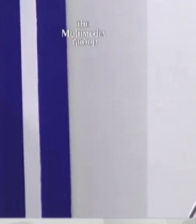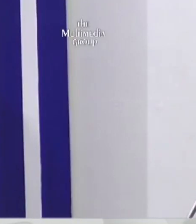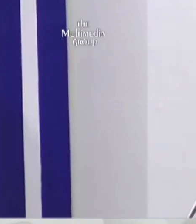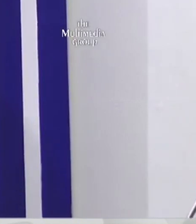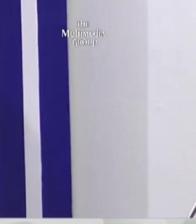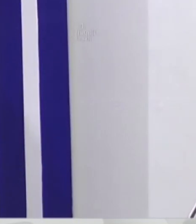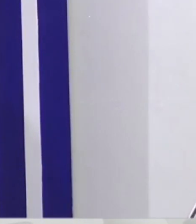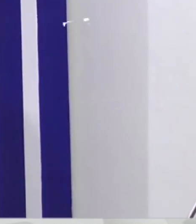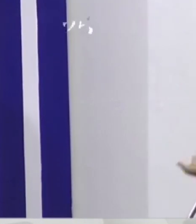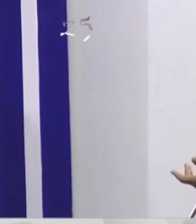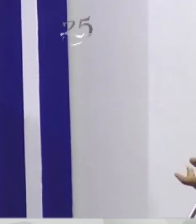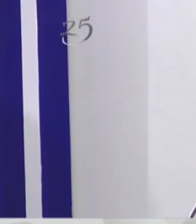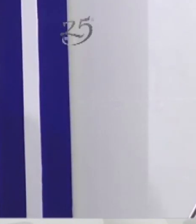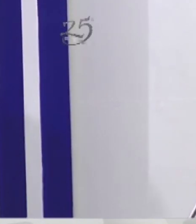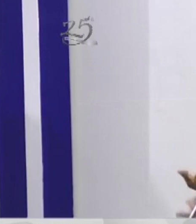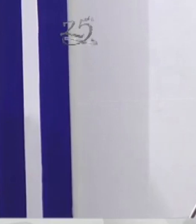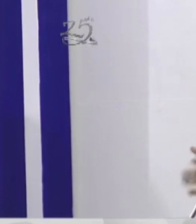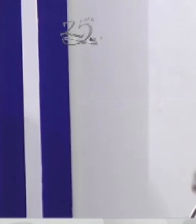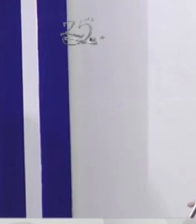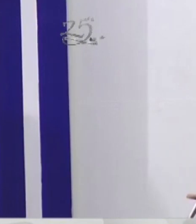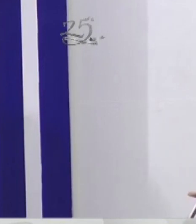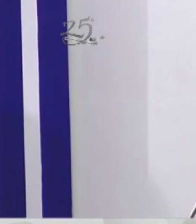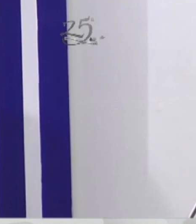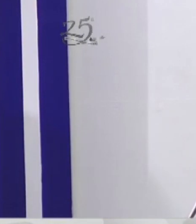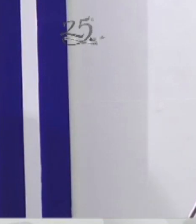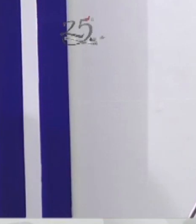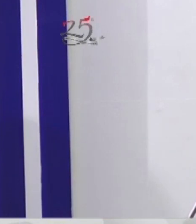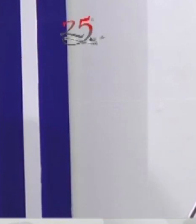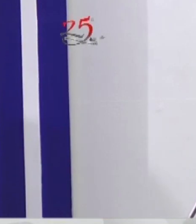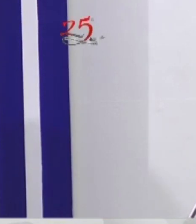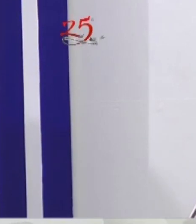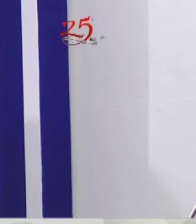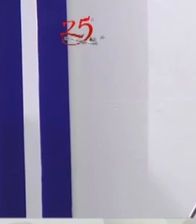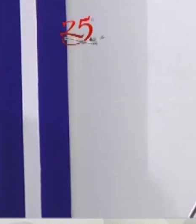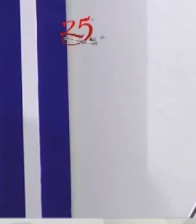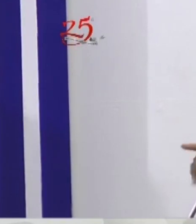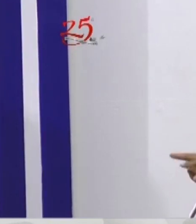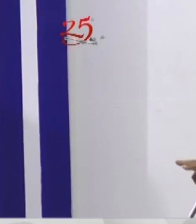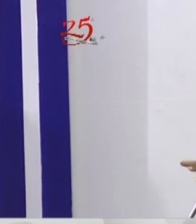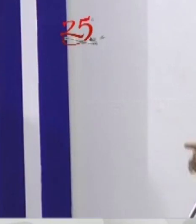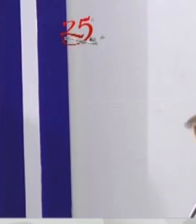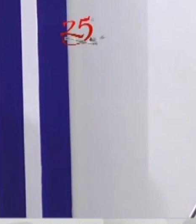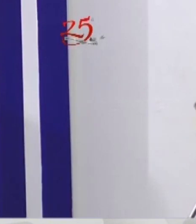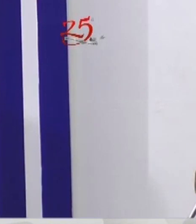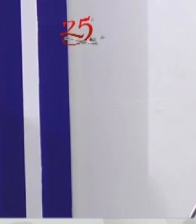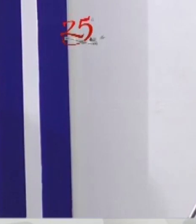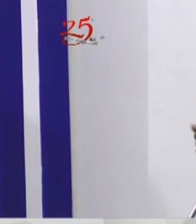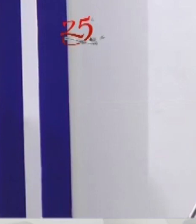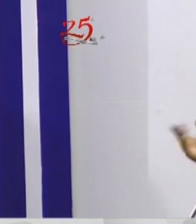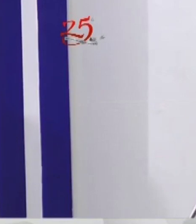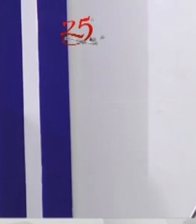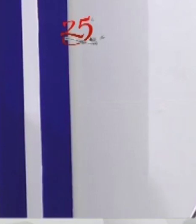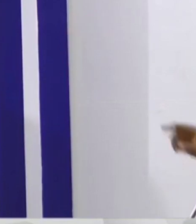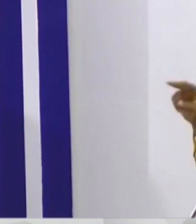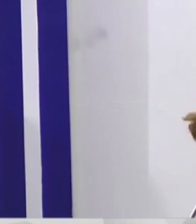Health Service Director General, you'd have to help us with this question. And also the environmental workers, they say they are those who